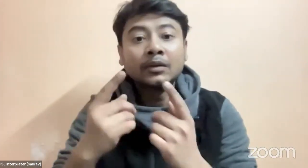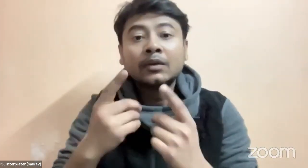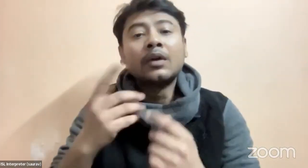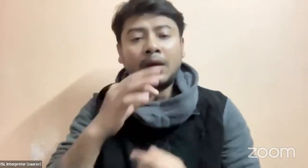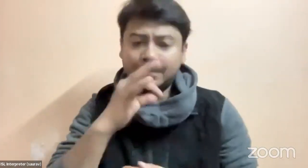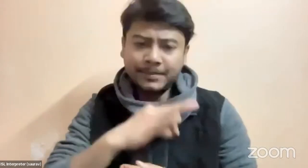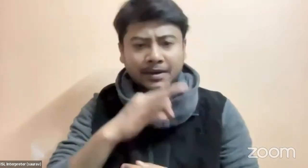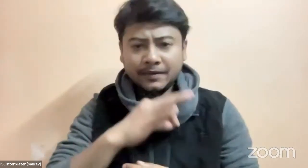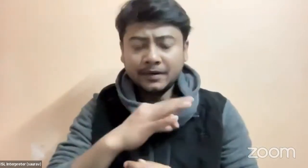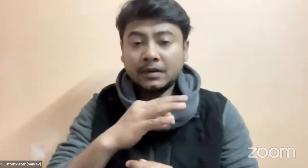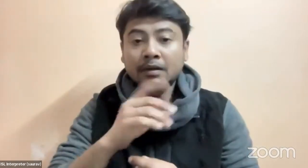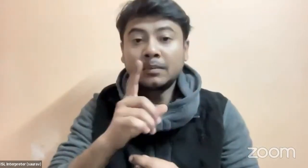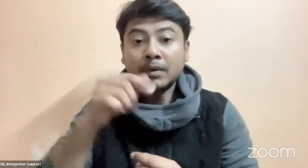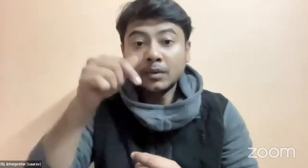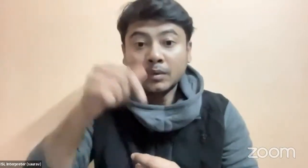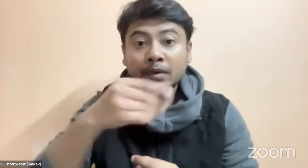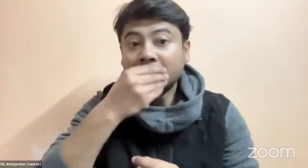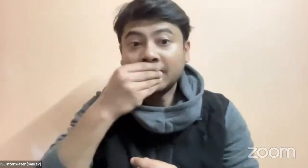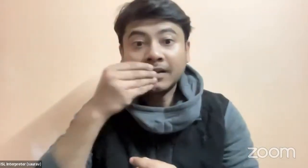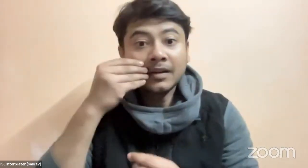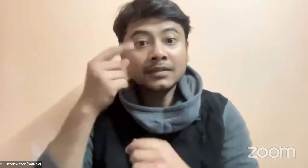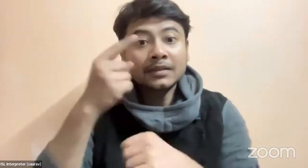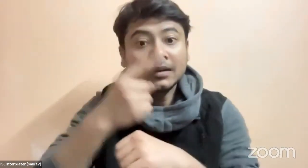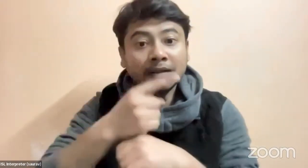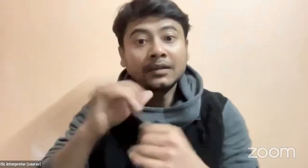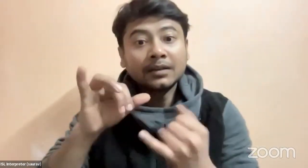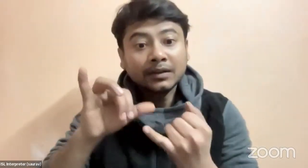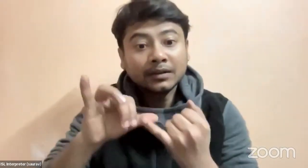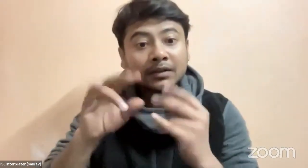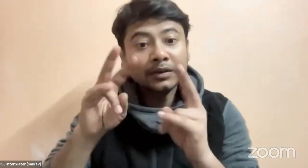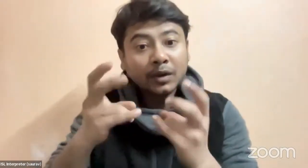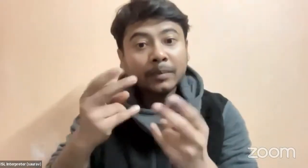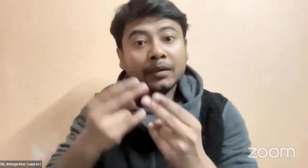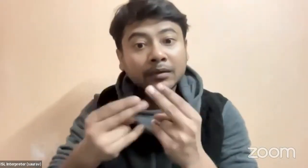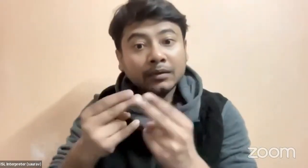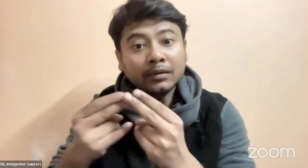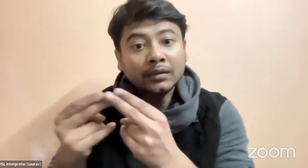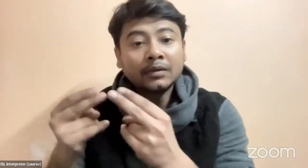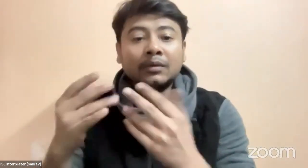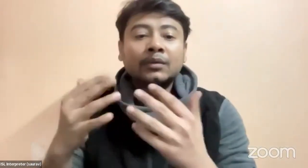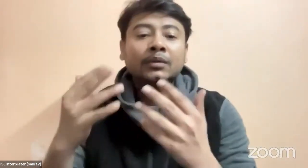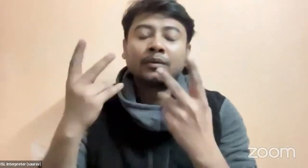That is again very great thing to be achieved, especially in Kali Yuga.